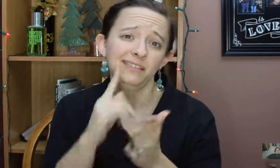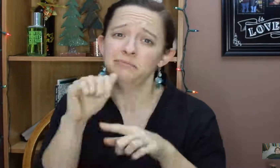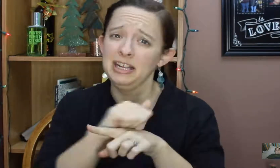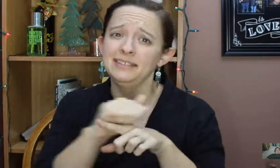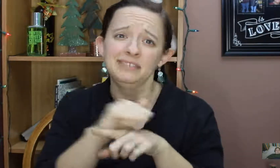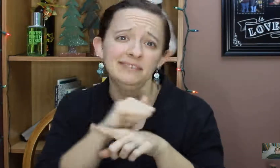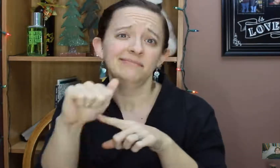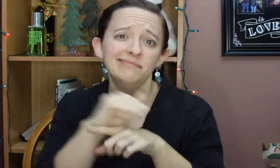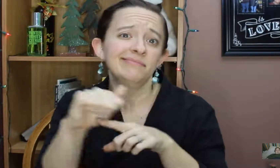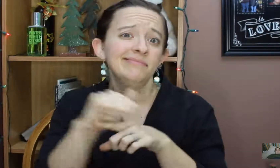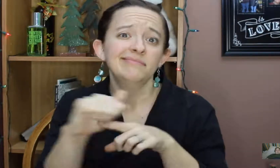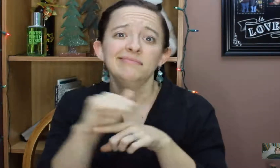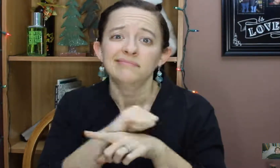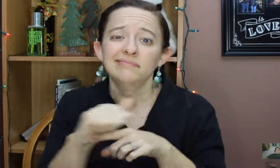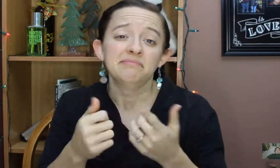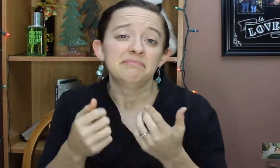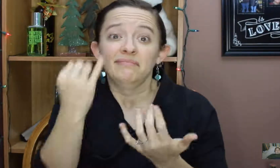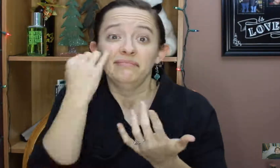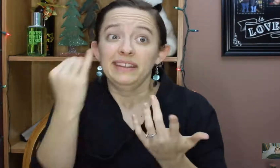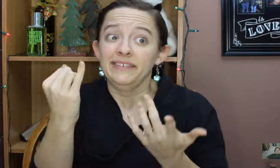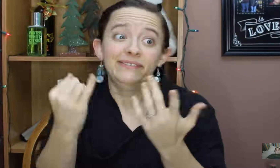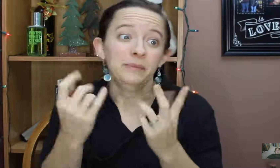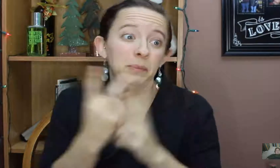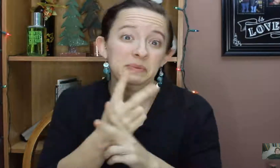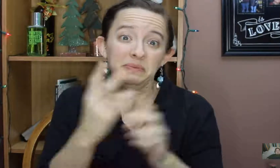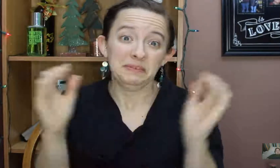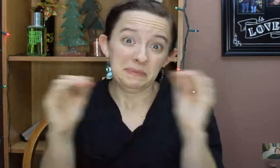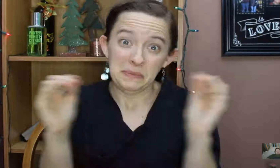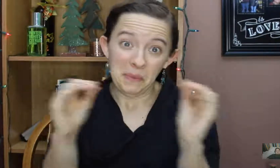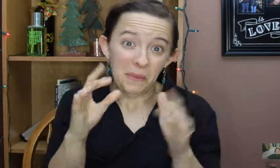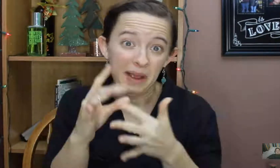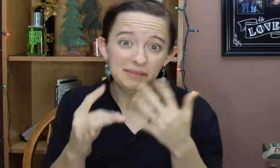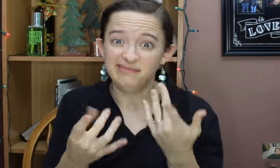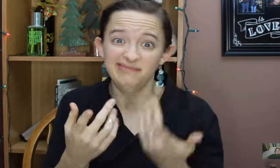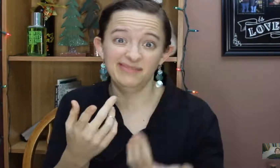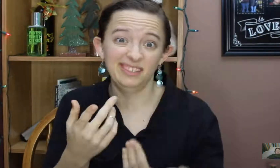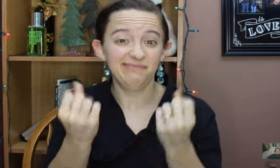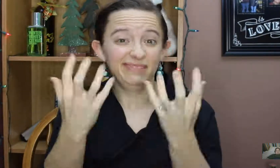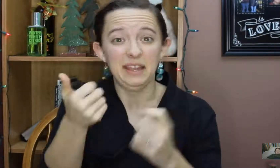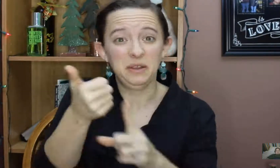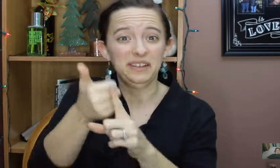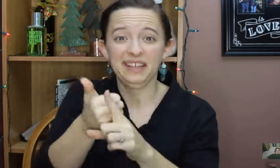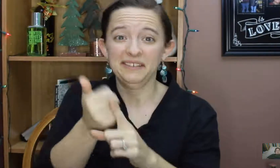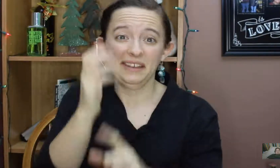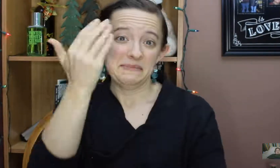and what it means for you. And like I said, just practice. If you can't figure it